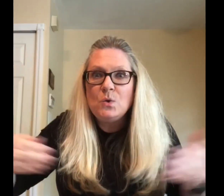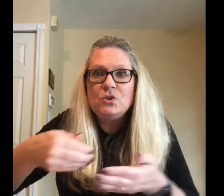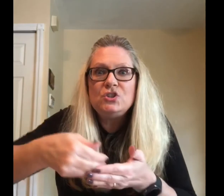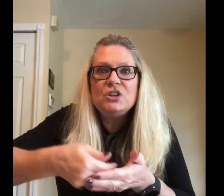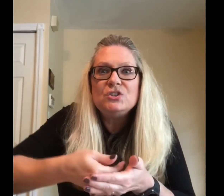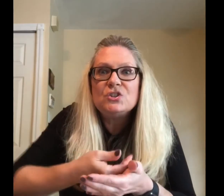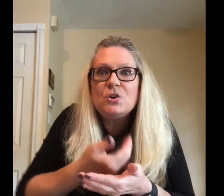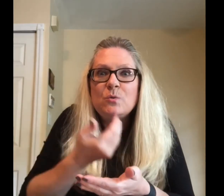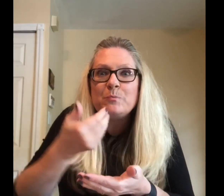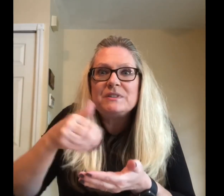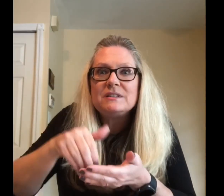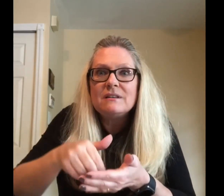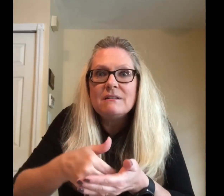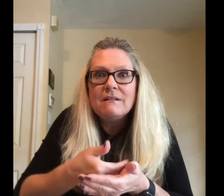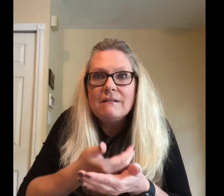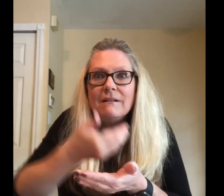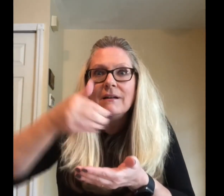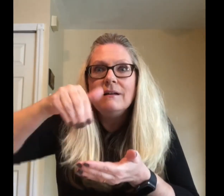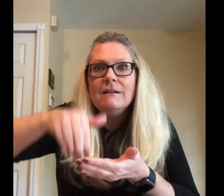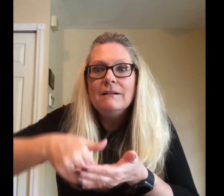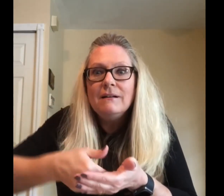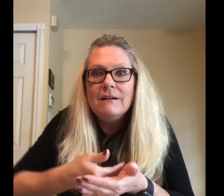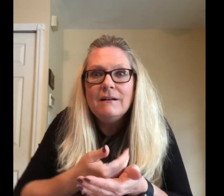huge scoops.